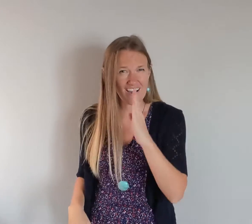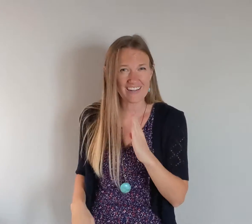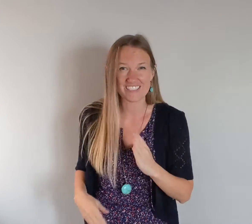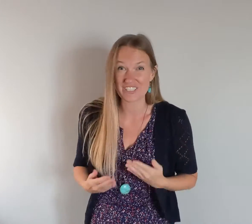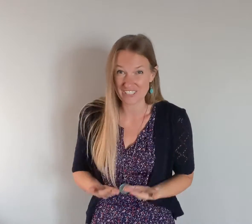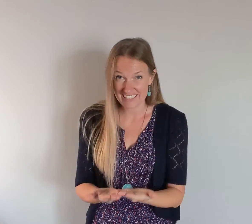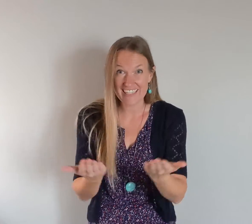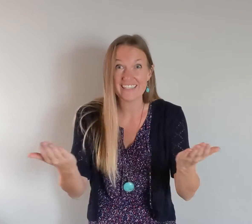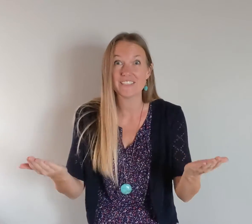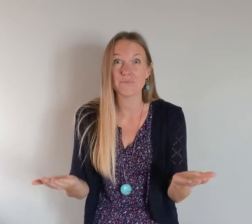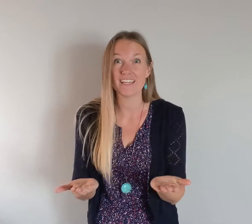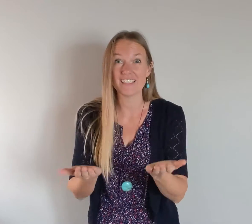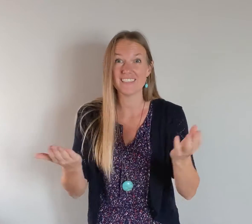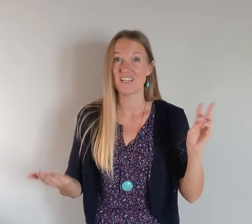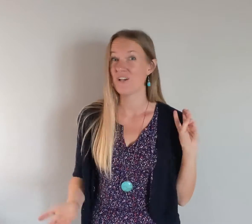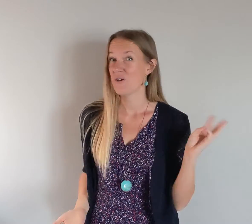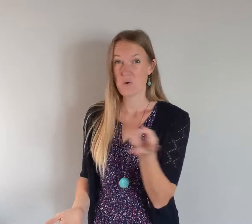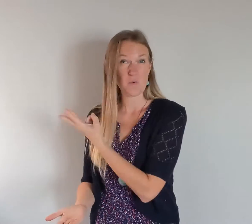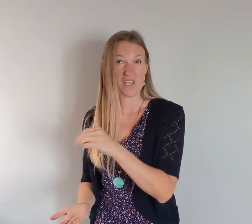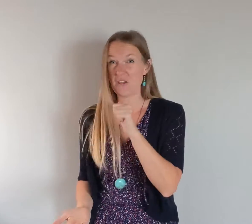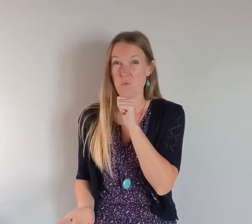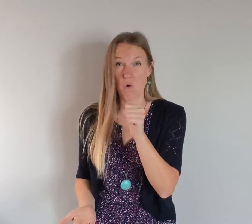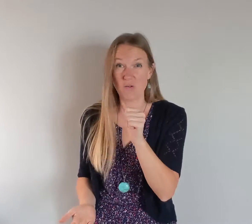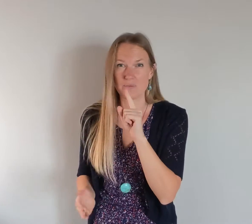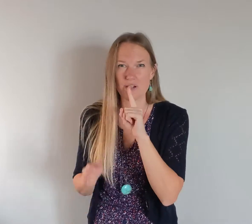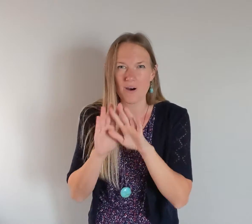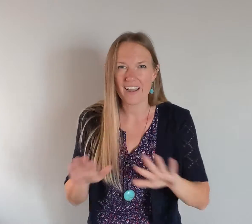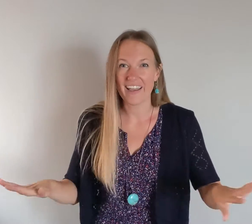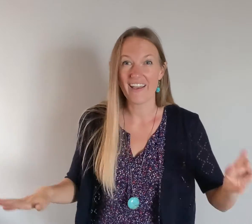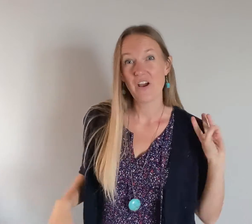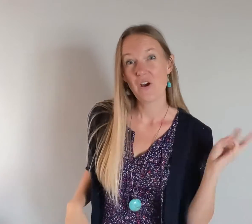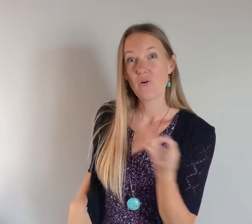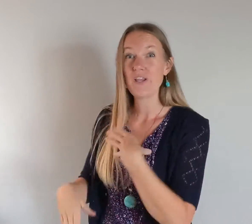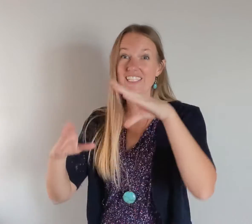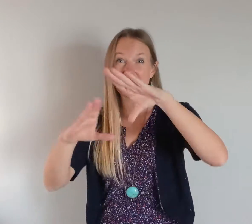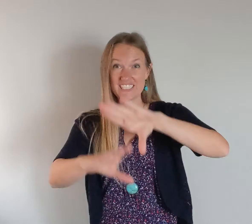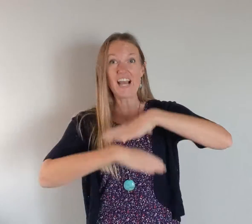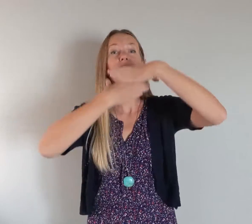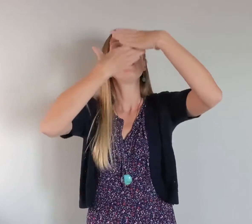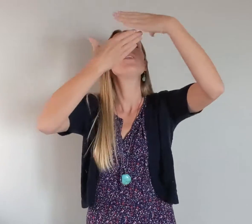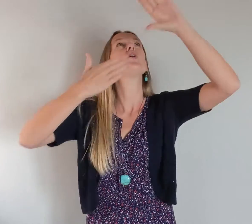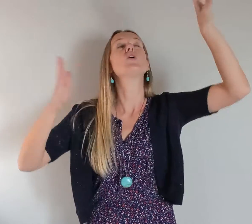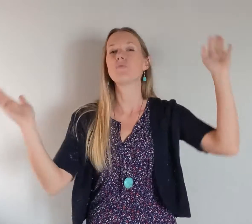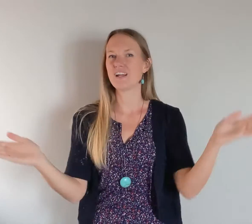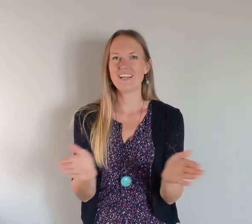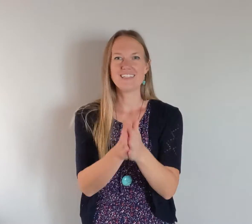God is surely in this place. We won't be quiet. We shout out your